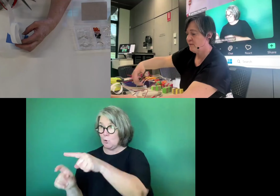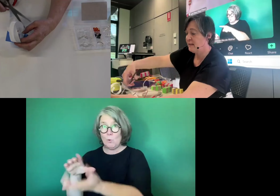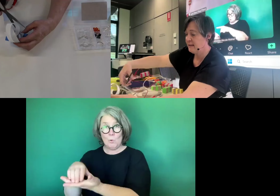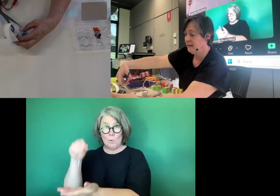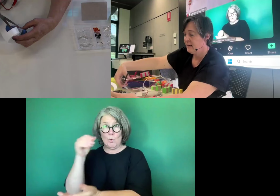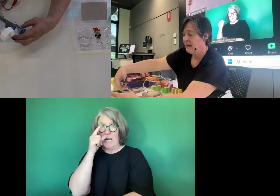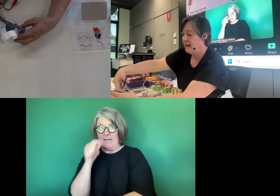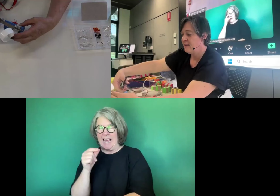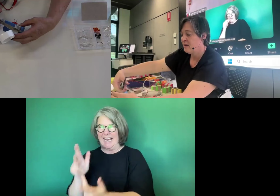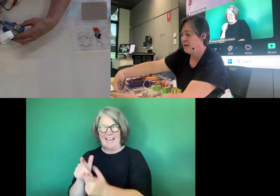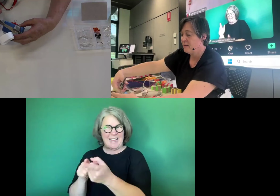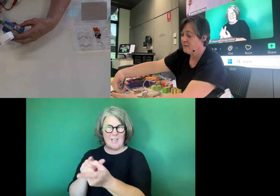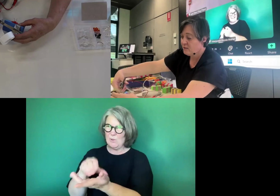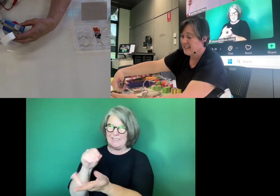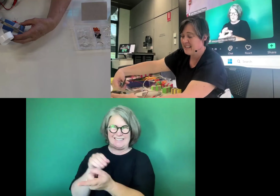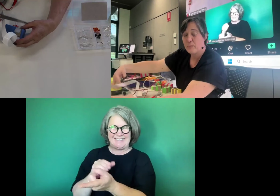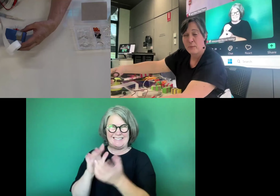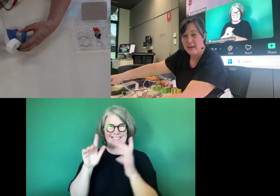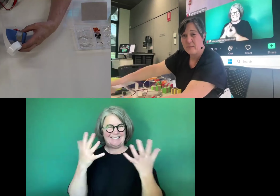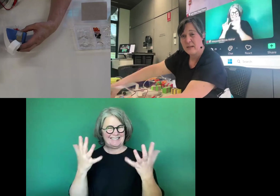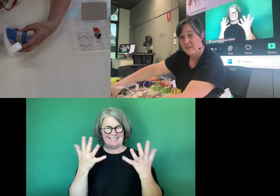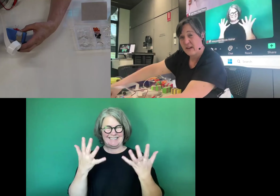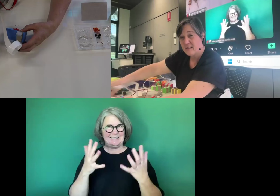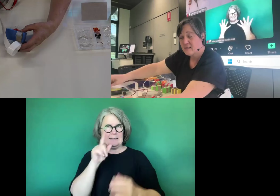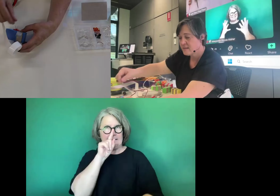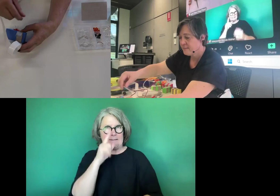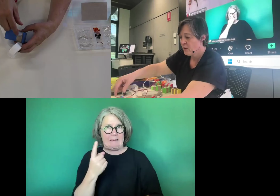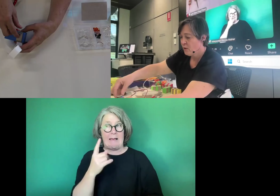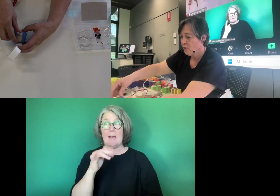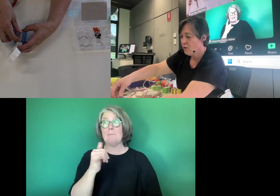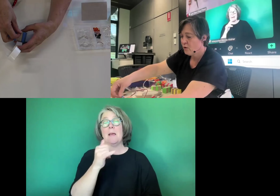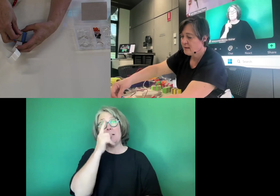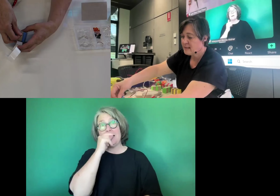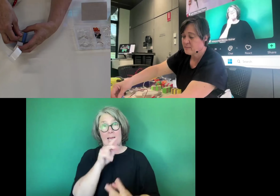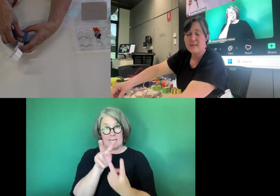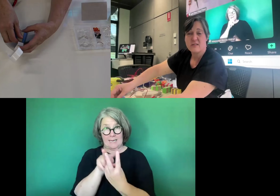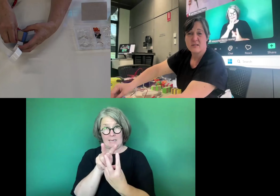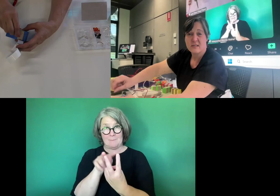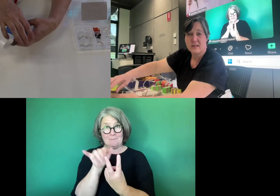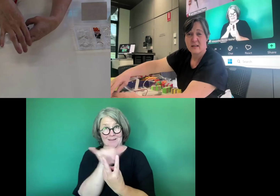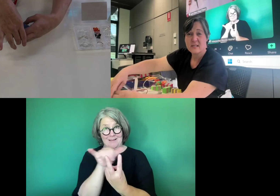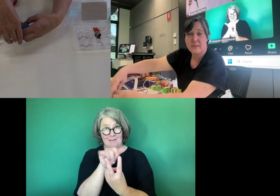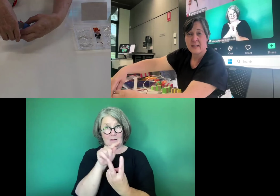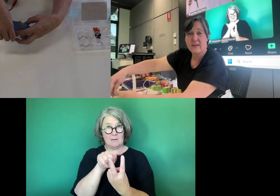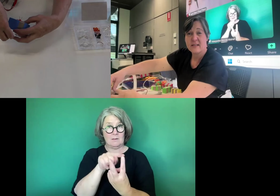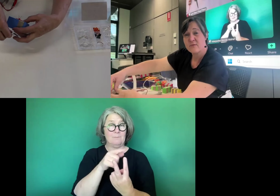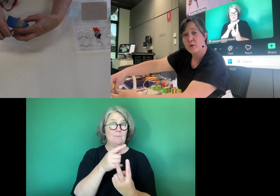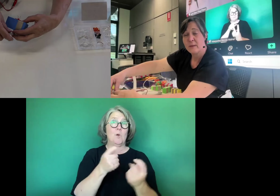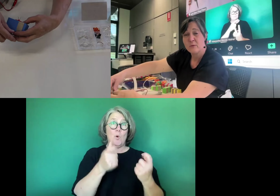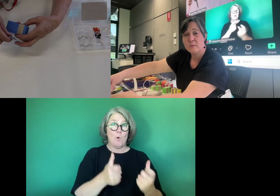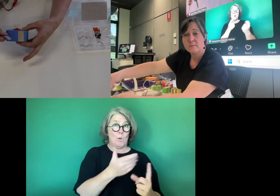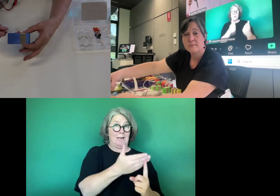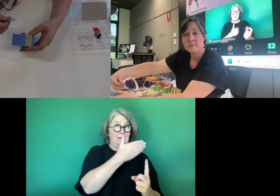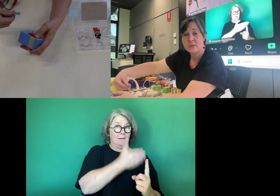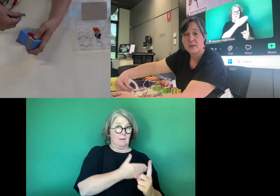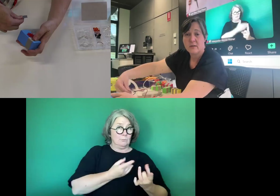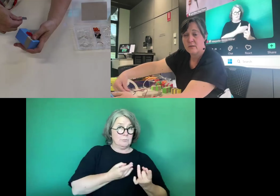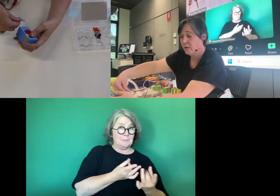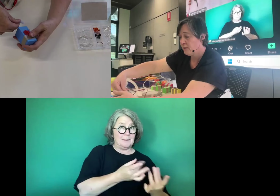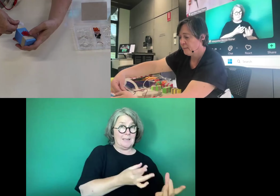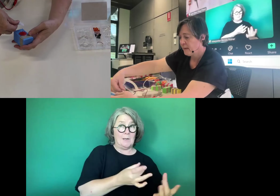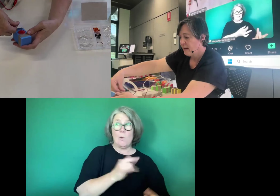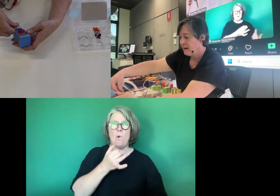too fiddly, either you'll need to prepare them in advance or get some other students in the class to make the fans for people.